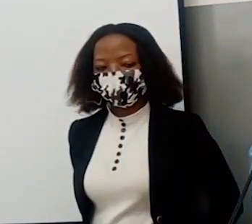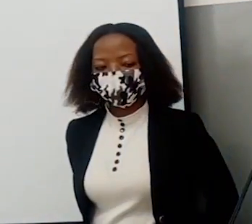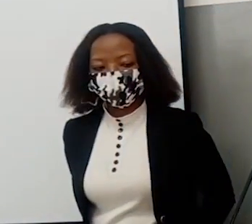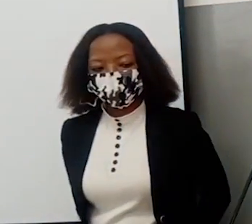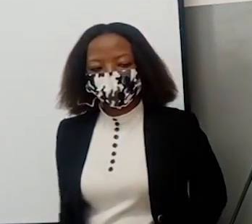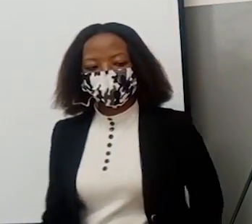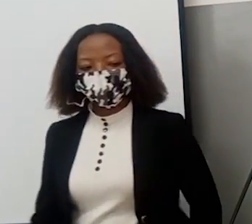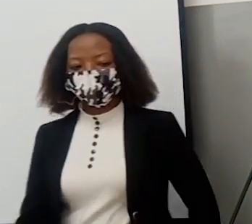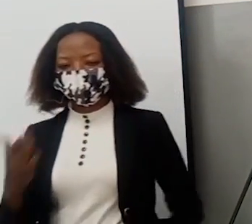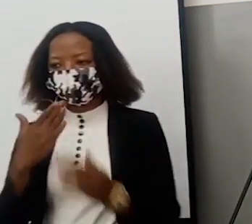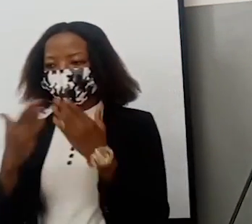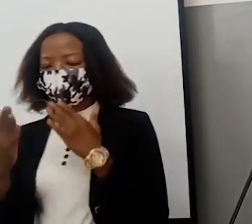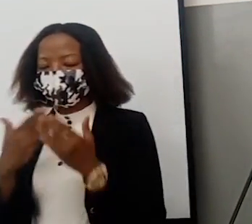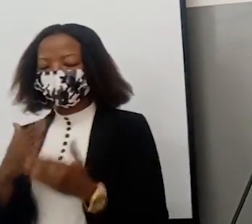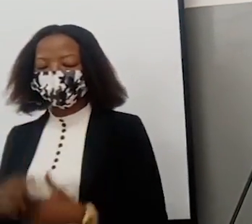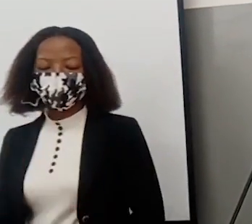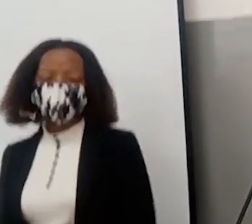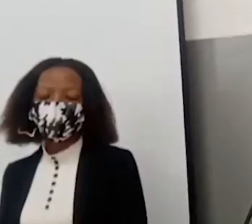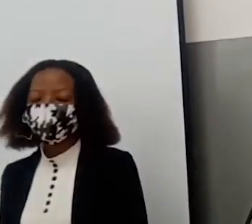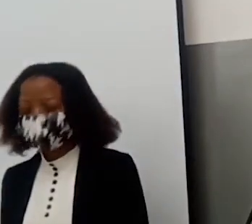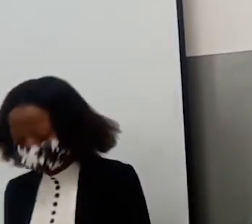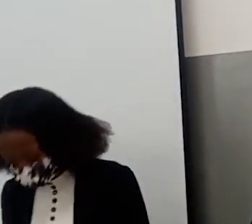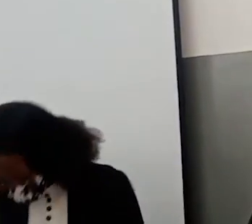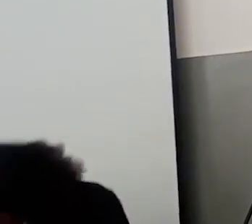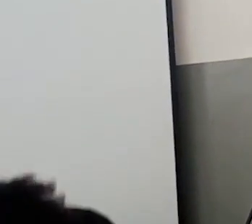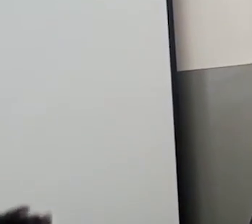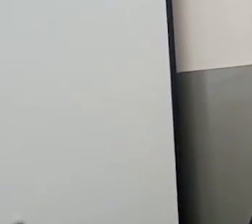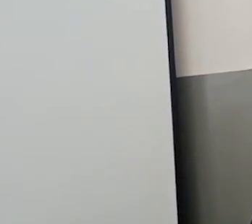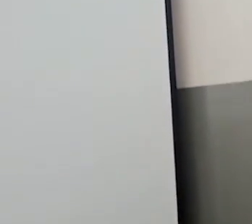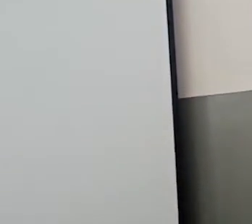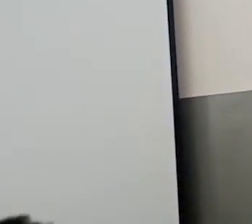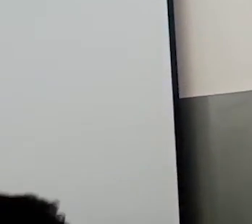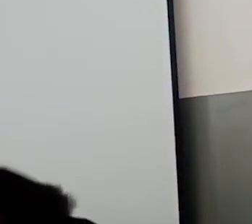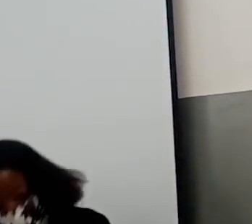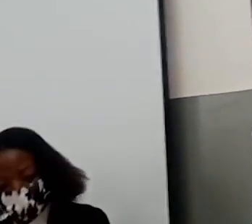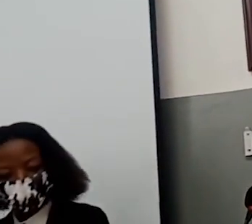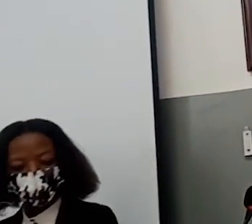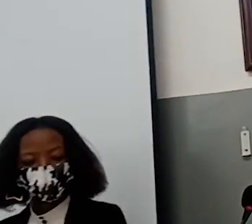Thank you very much, Mr. Minister. This is just a quick update.